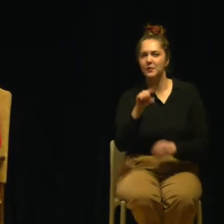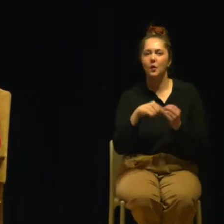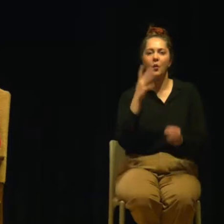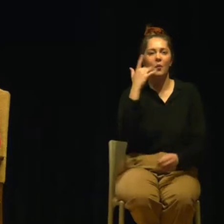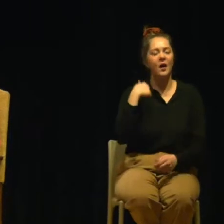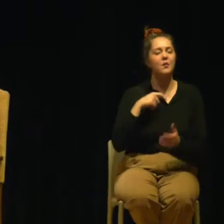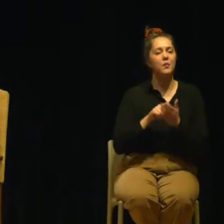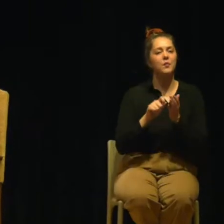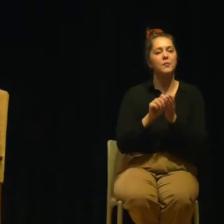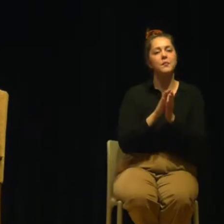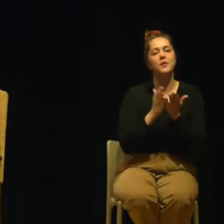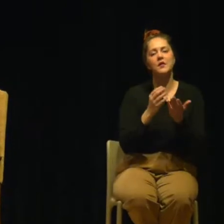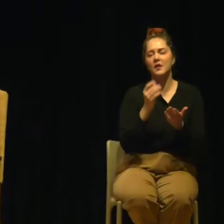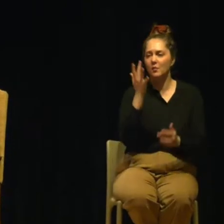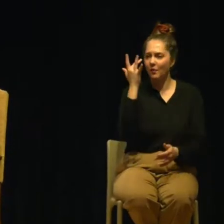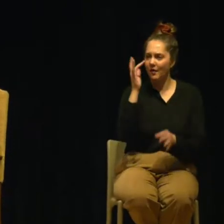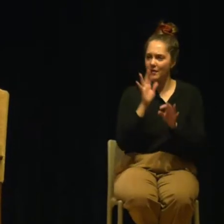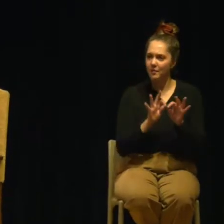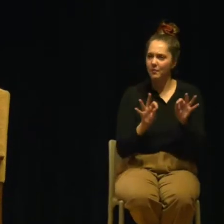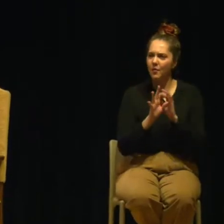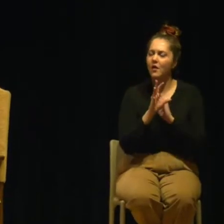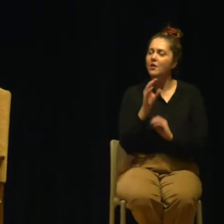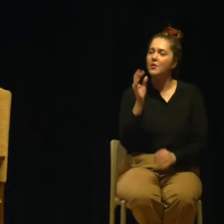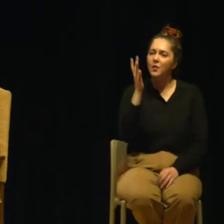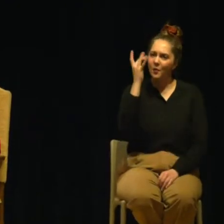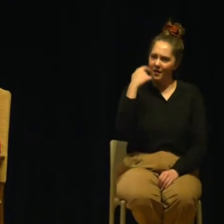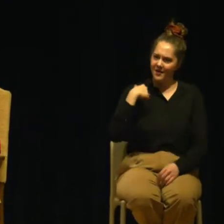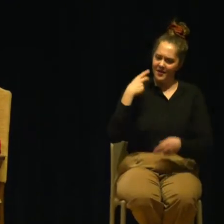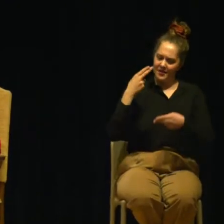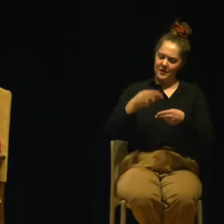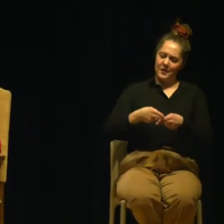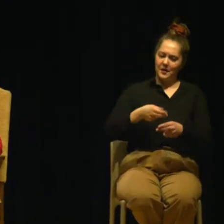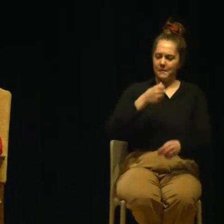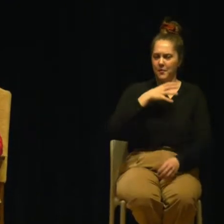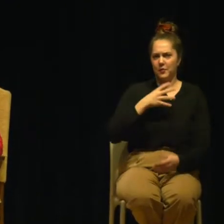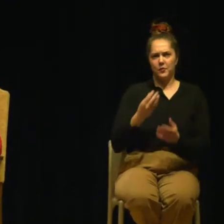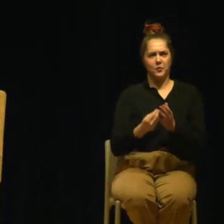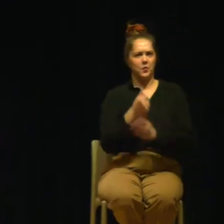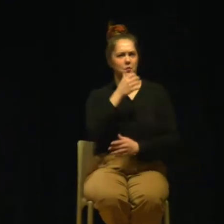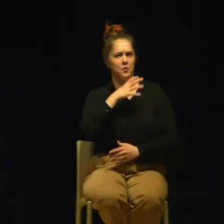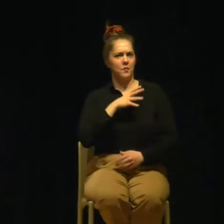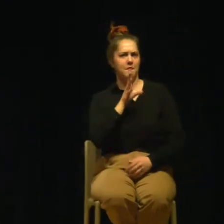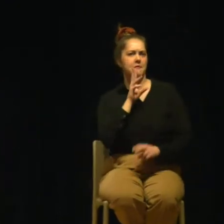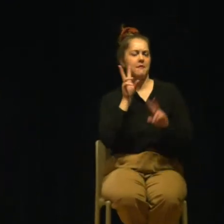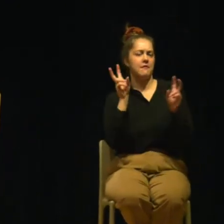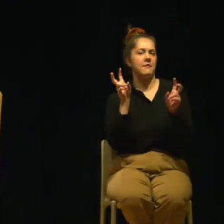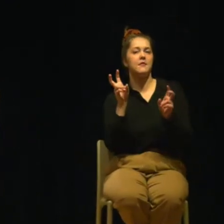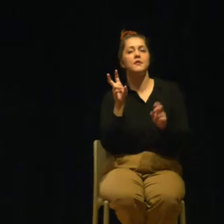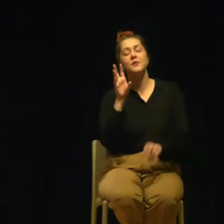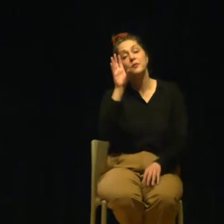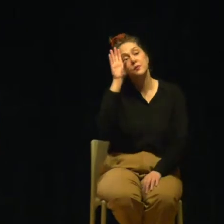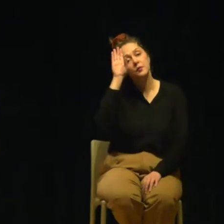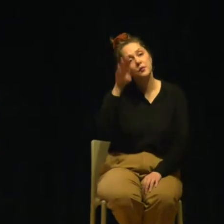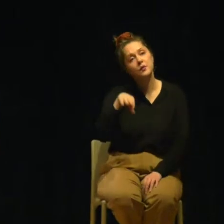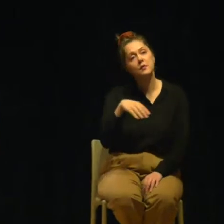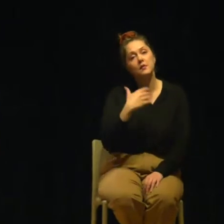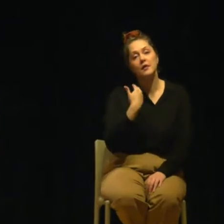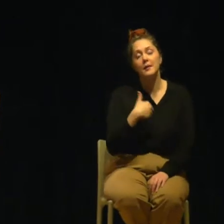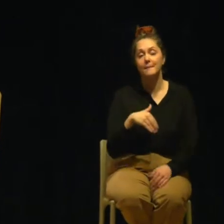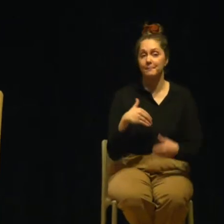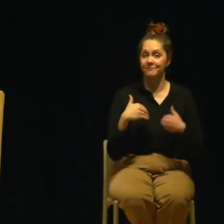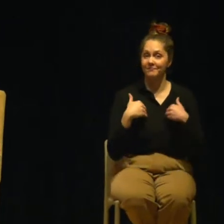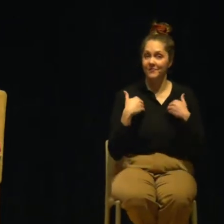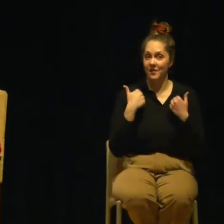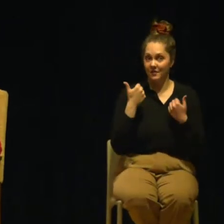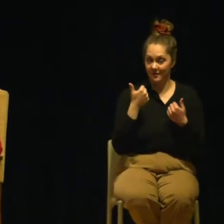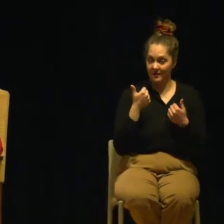the book and why it was important and why I even named the book Grown Woman Talk. You know, I am the youngest